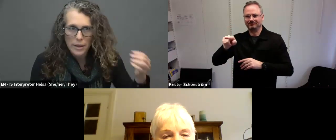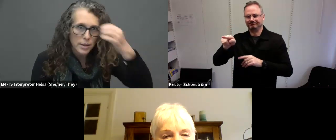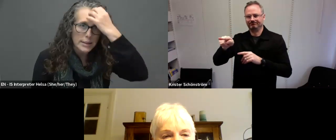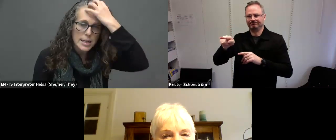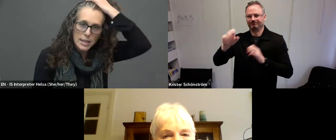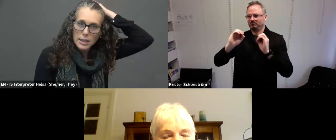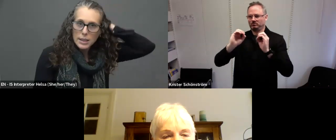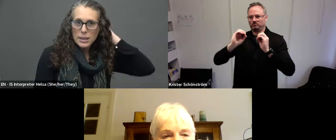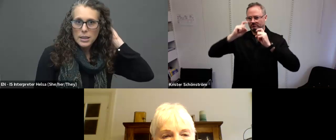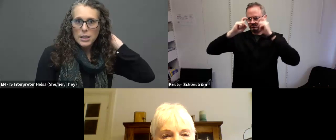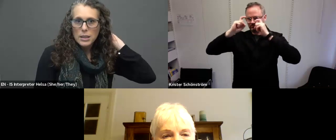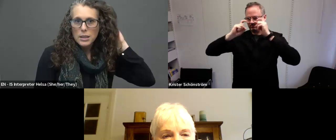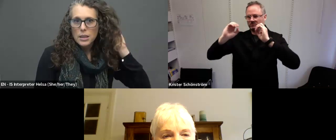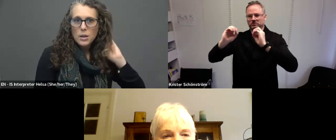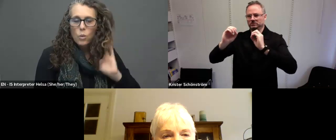original SRT,